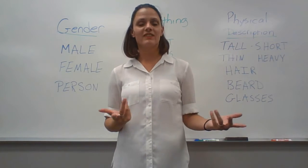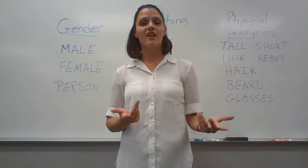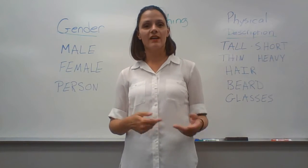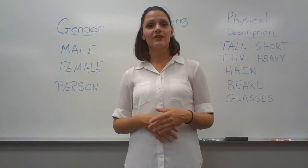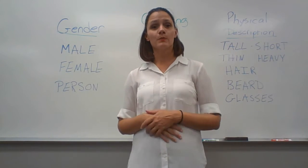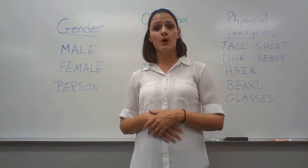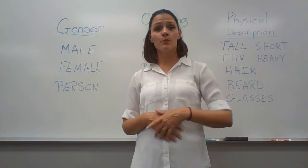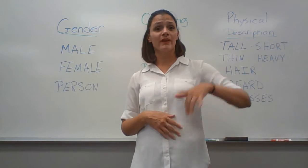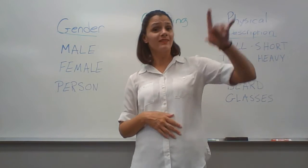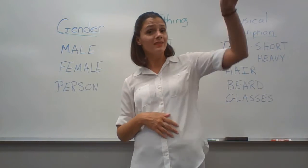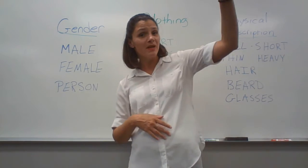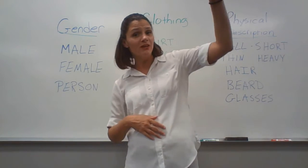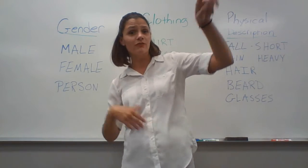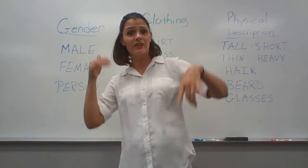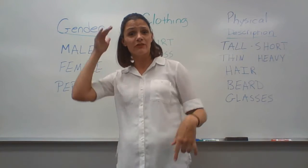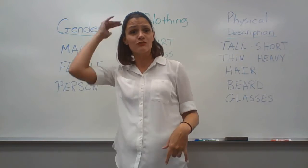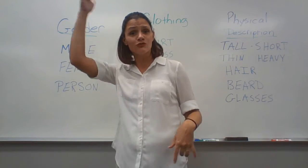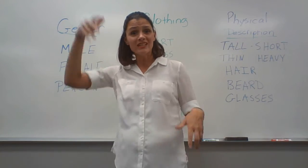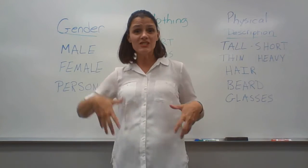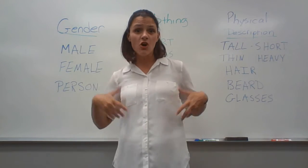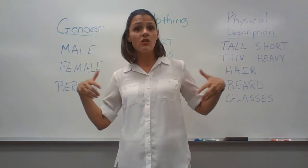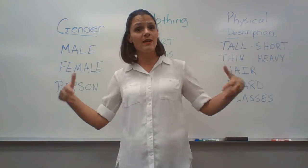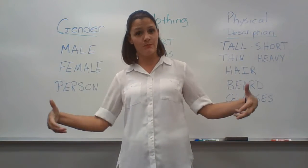Not inappropriate. The man over there that's really tall and big.